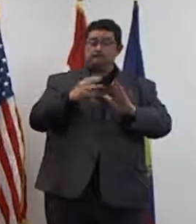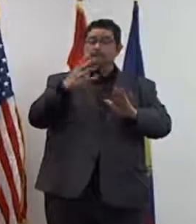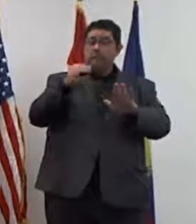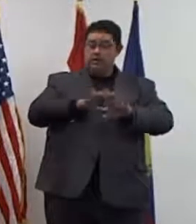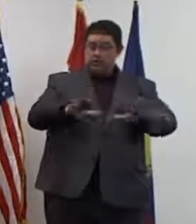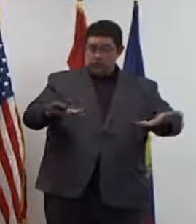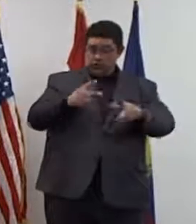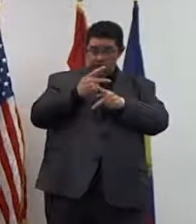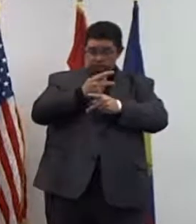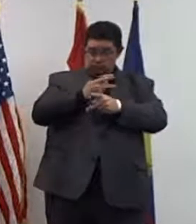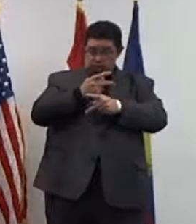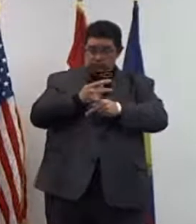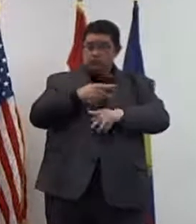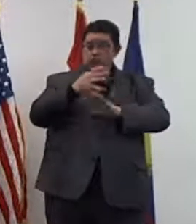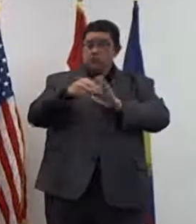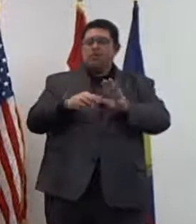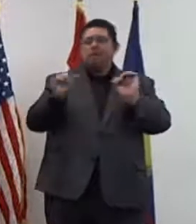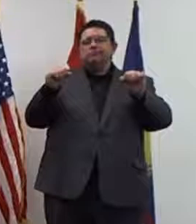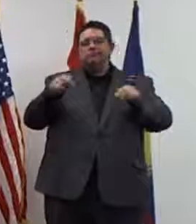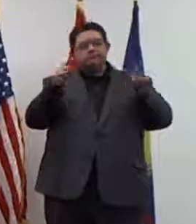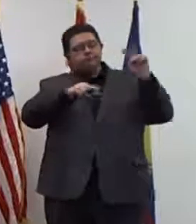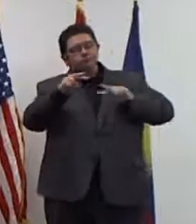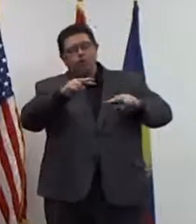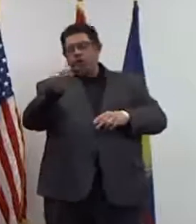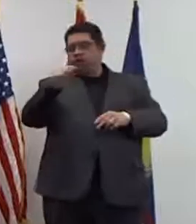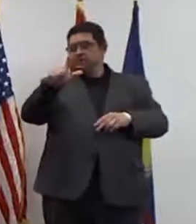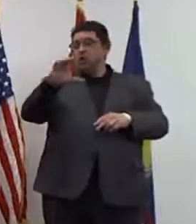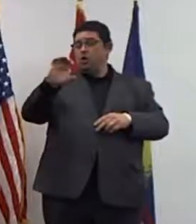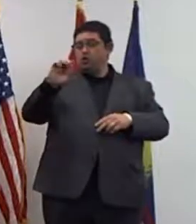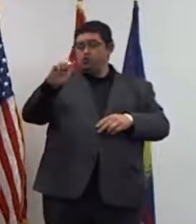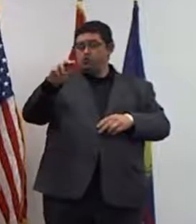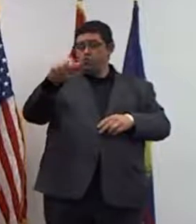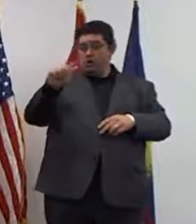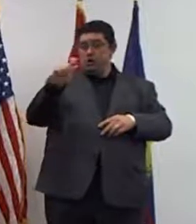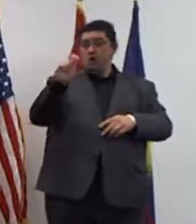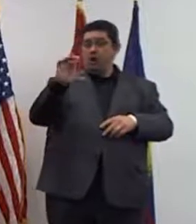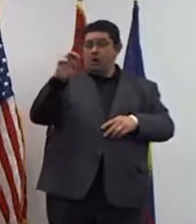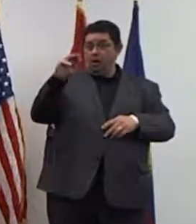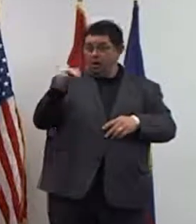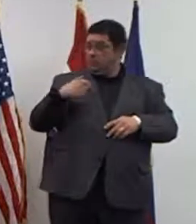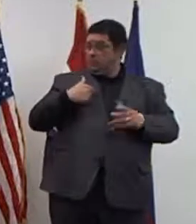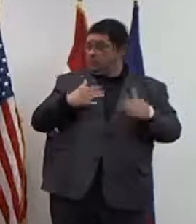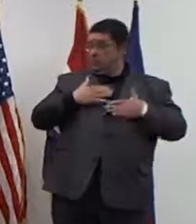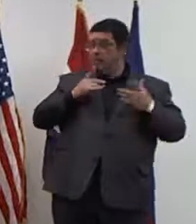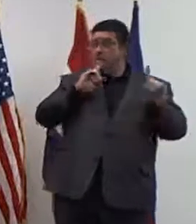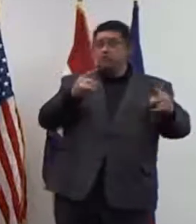can be found online at stlcorona.com. I'm happy to answer any questions.